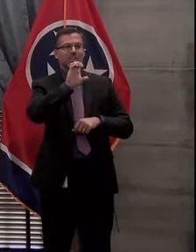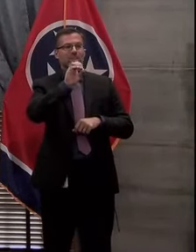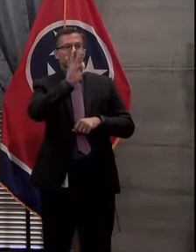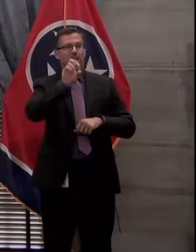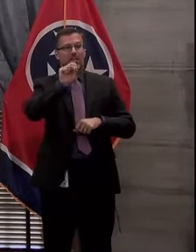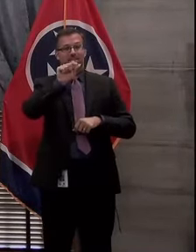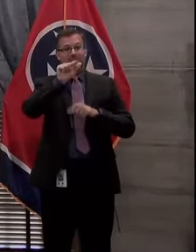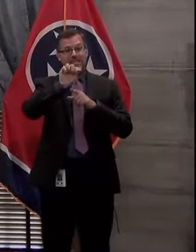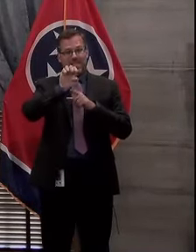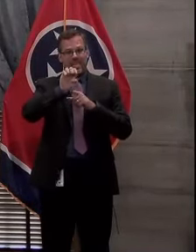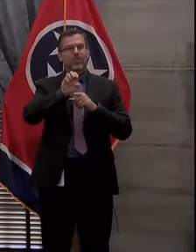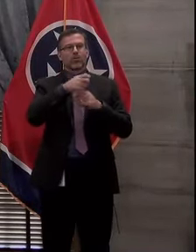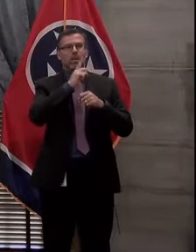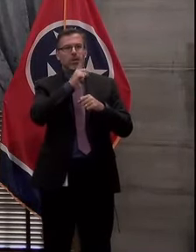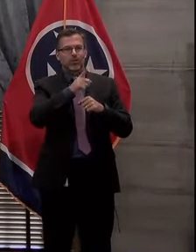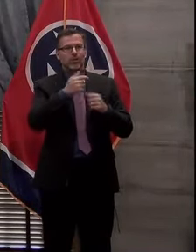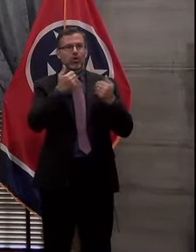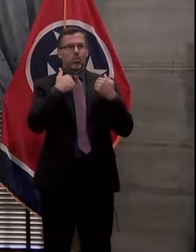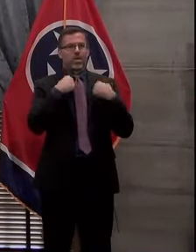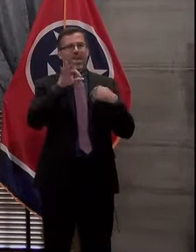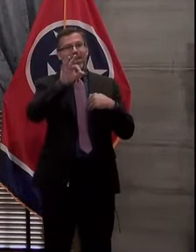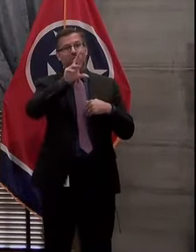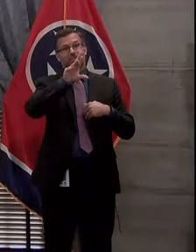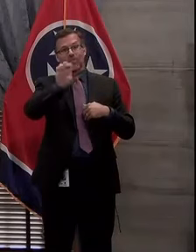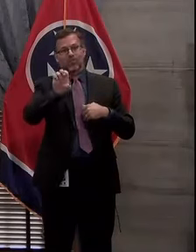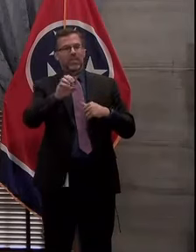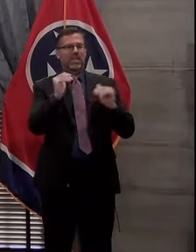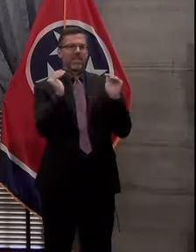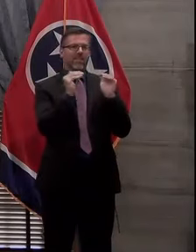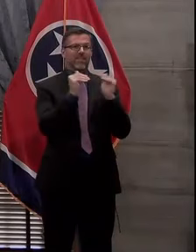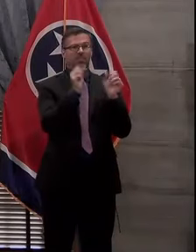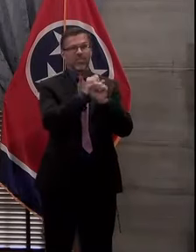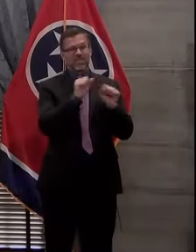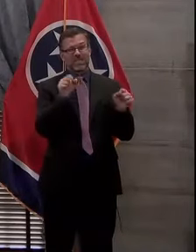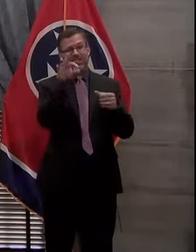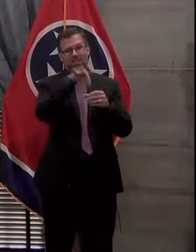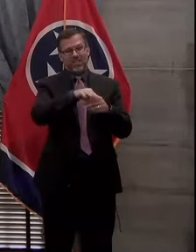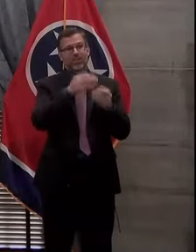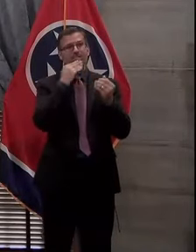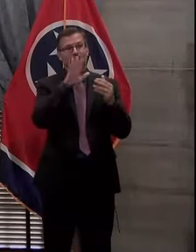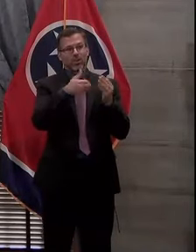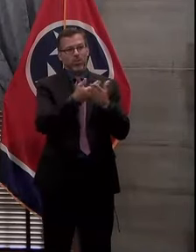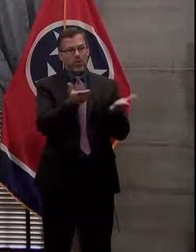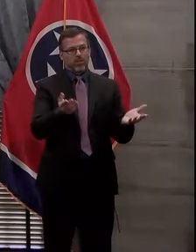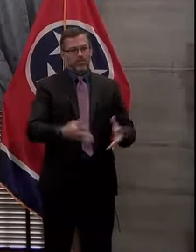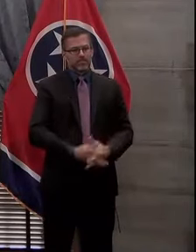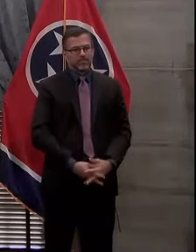free and fair, and in this pandemic, safe elections. So thank you all.